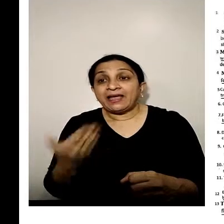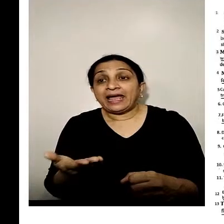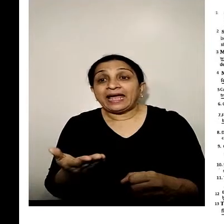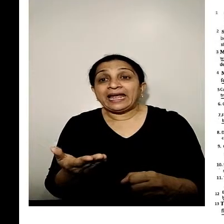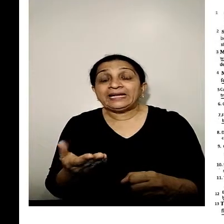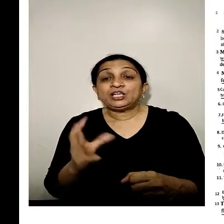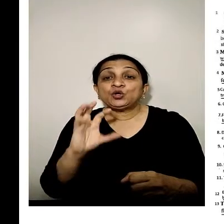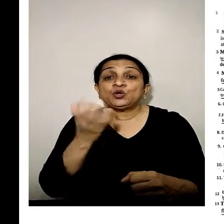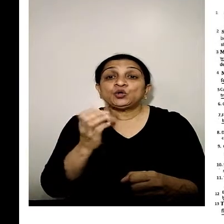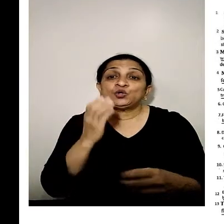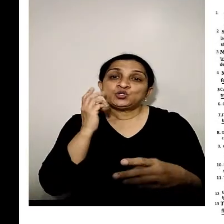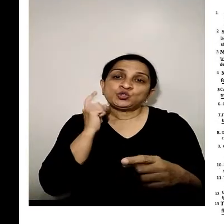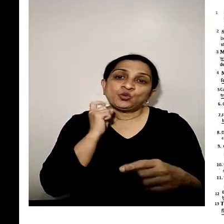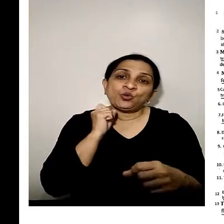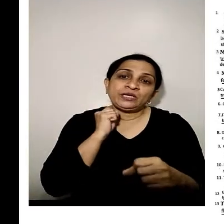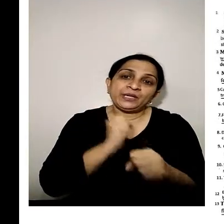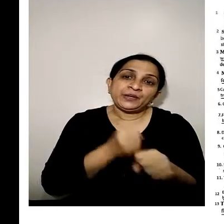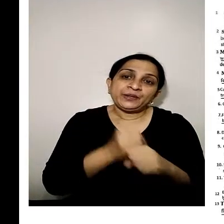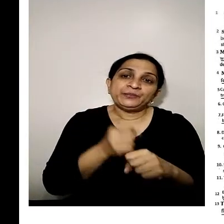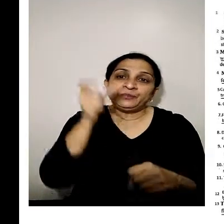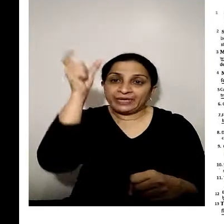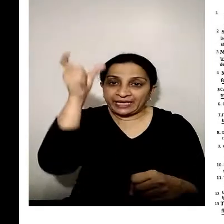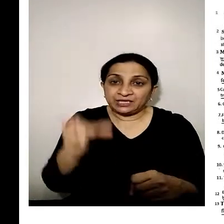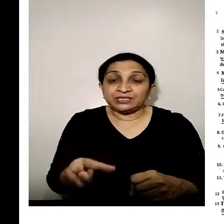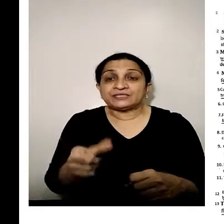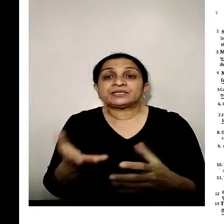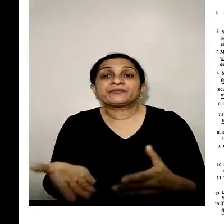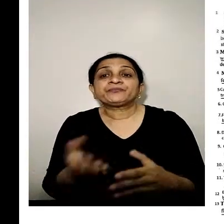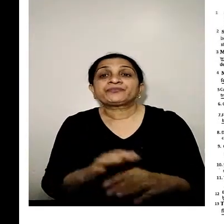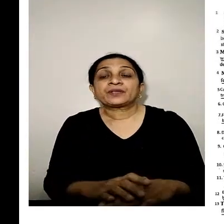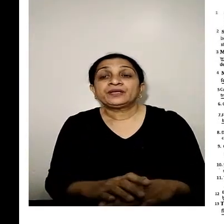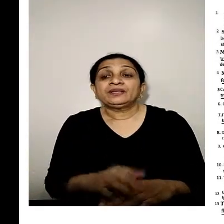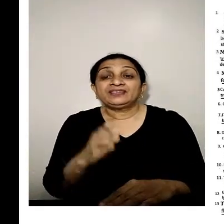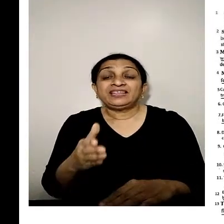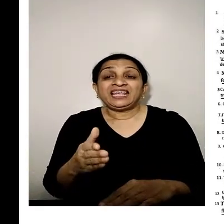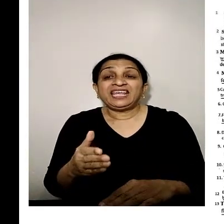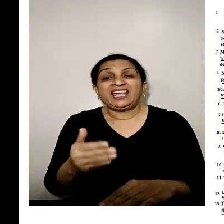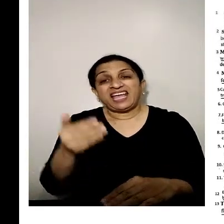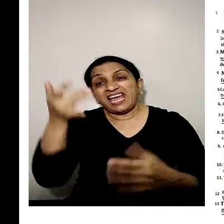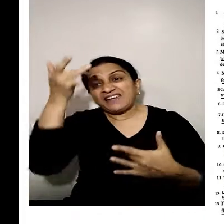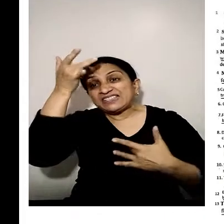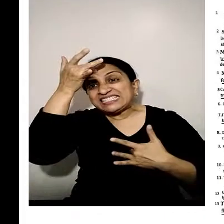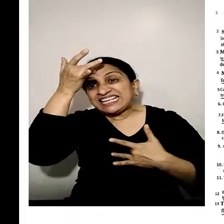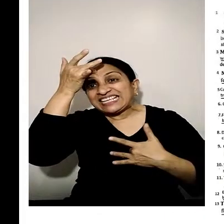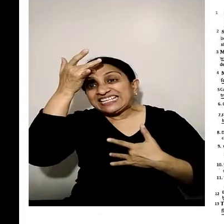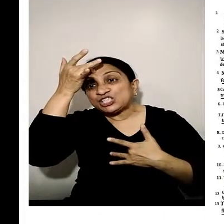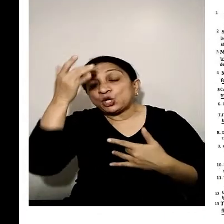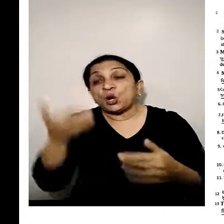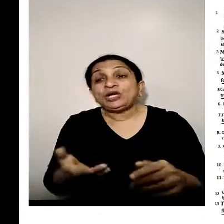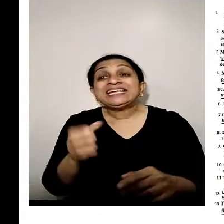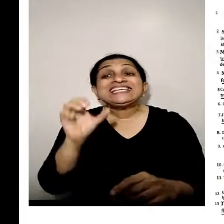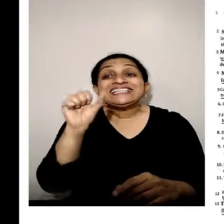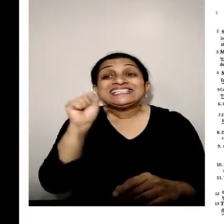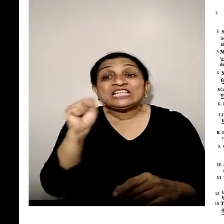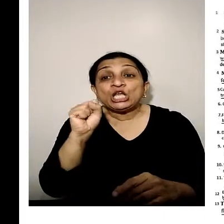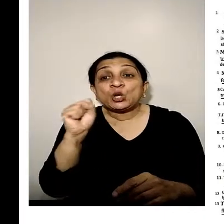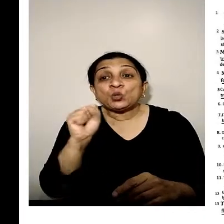Miners and stone breakers, they have a sickness